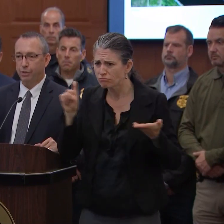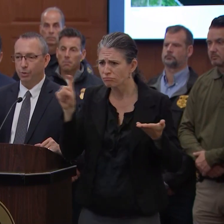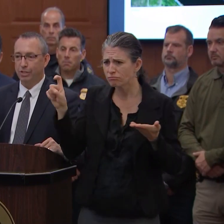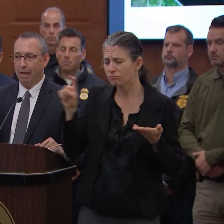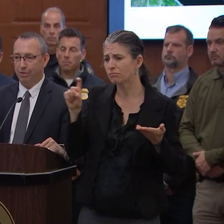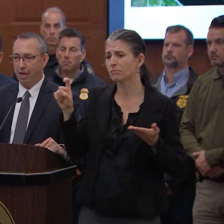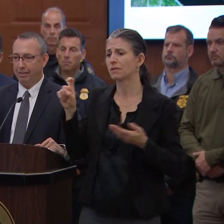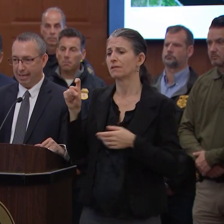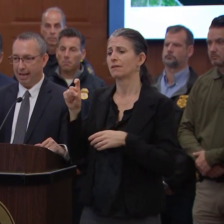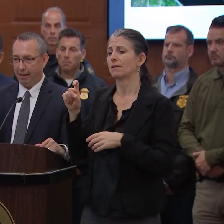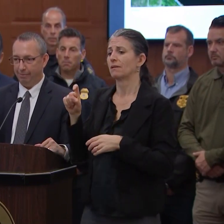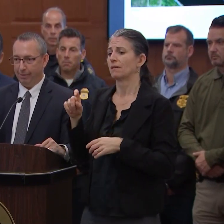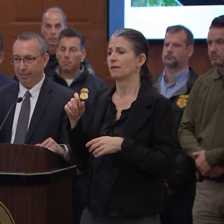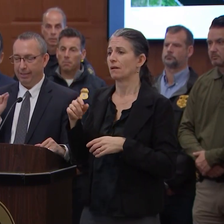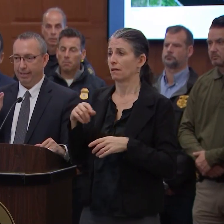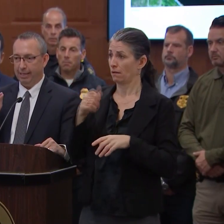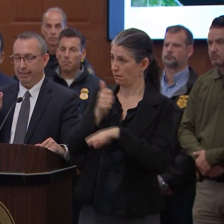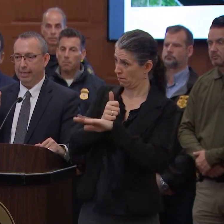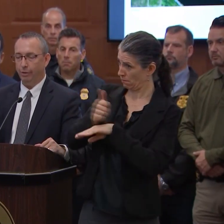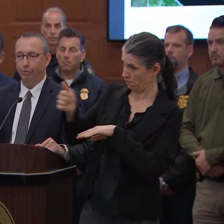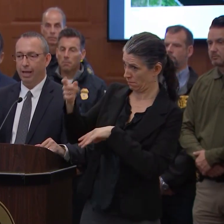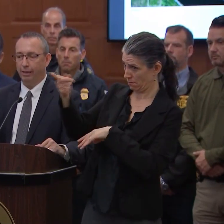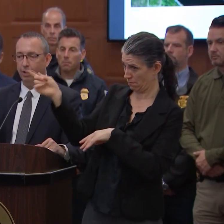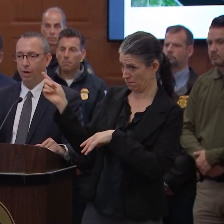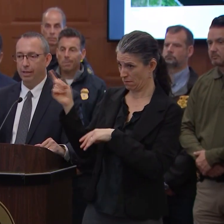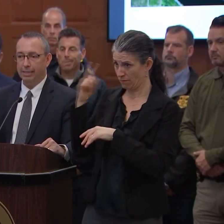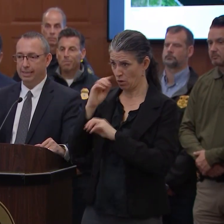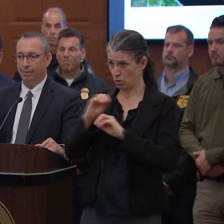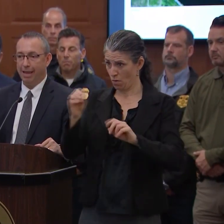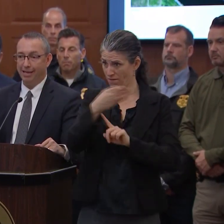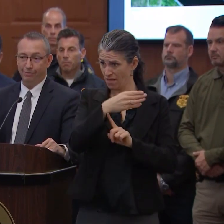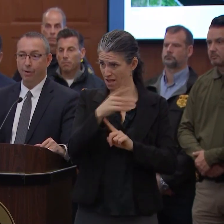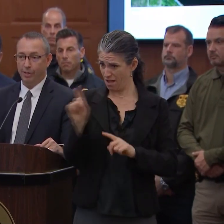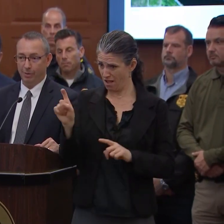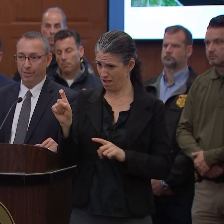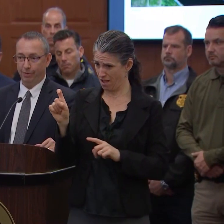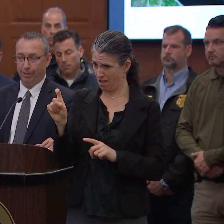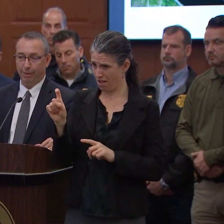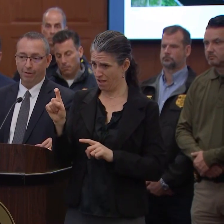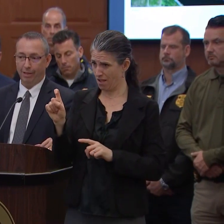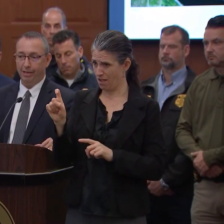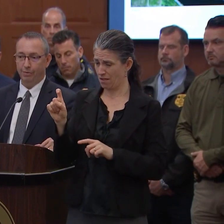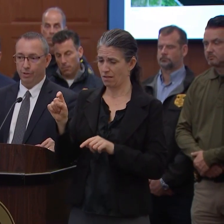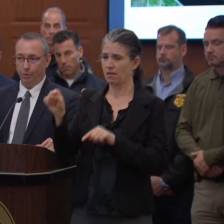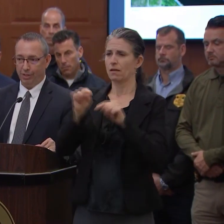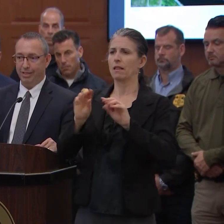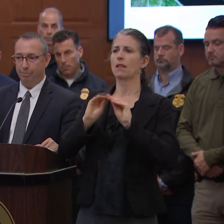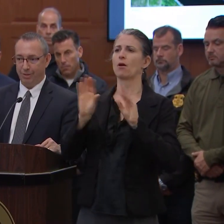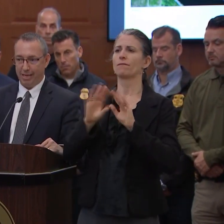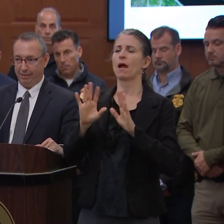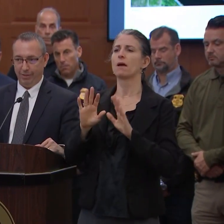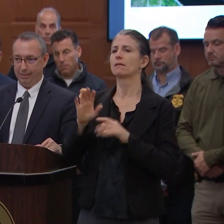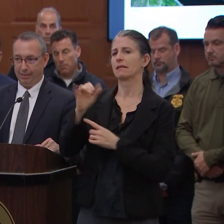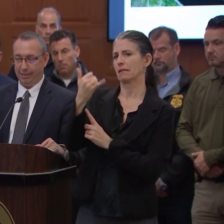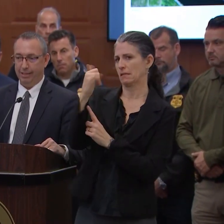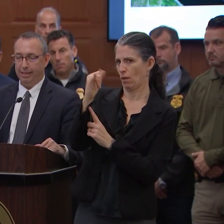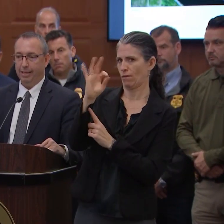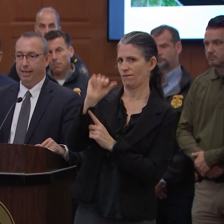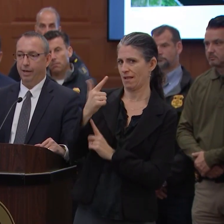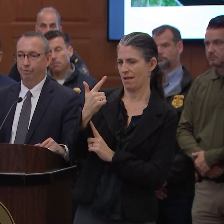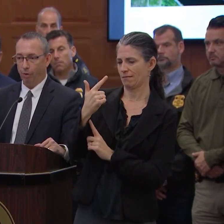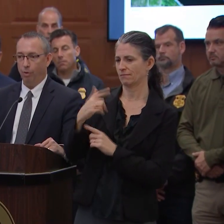the actual snapshot in time. The yellow flag law in the state of Maine is very specific about an individual that's in protective